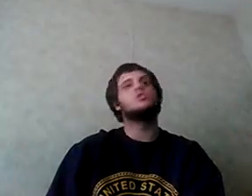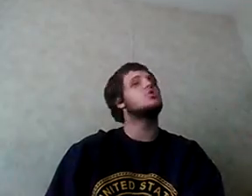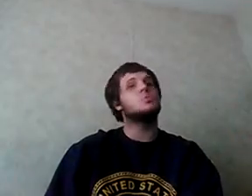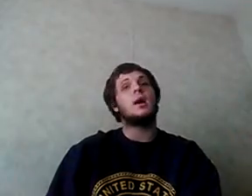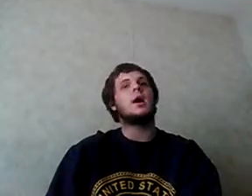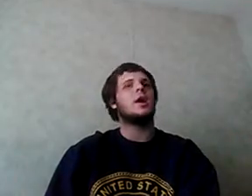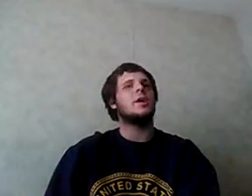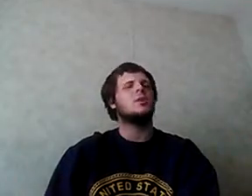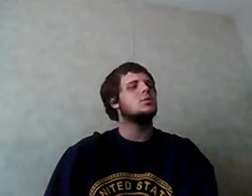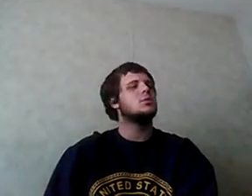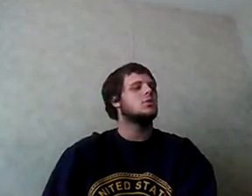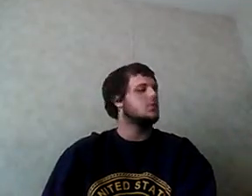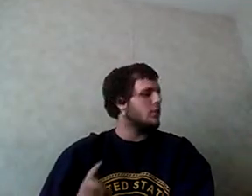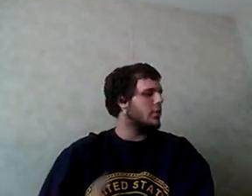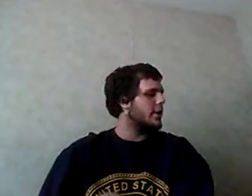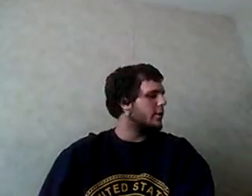you just by, you know,